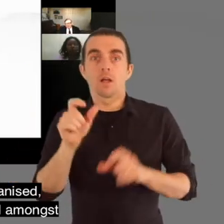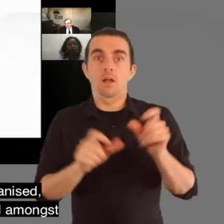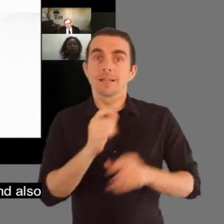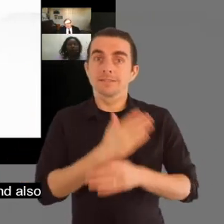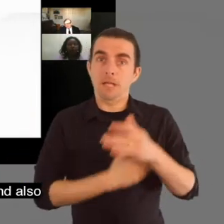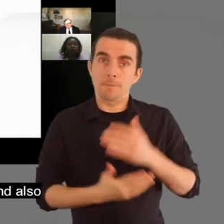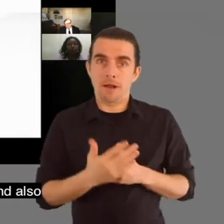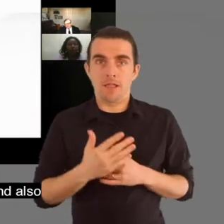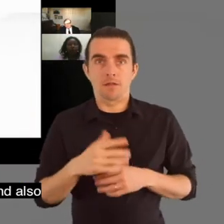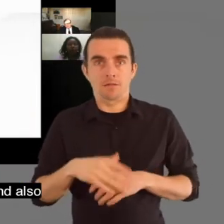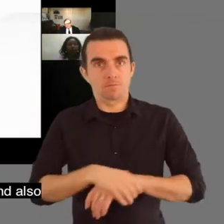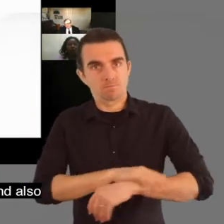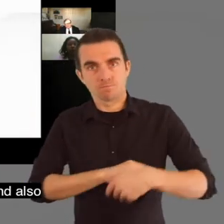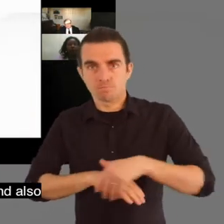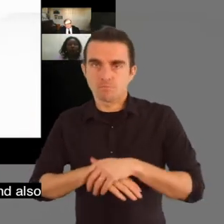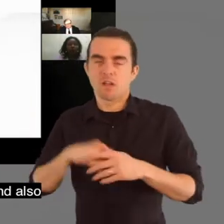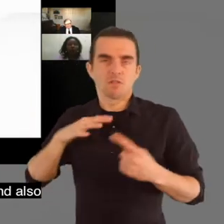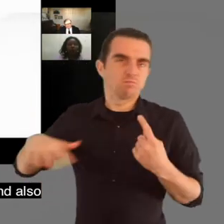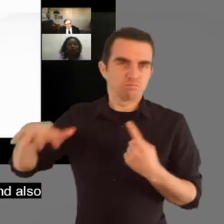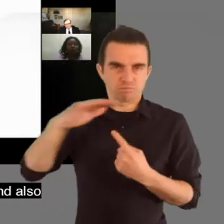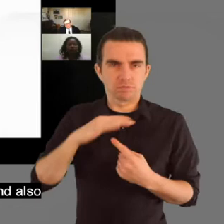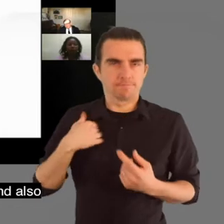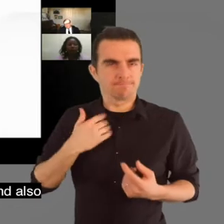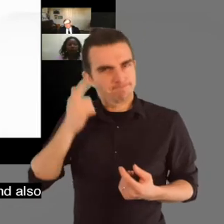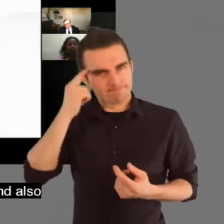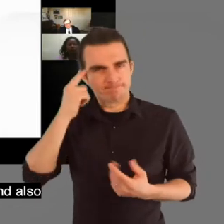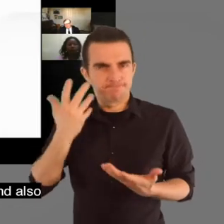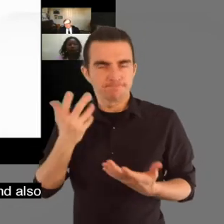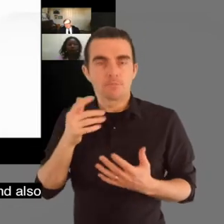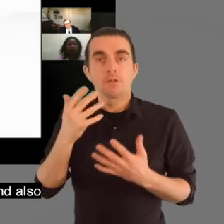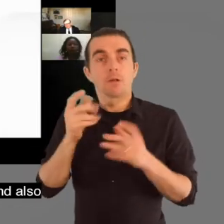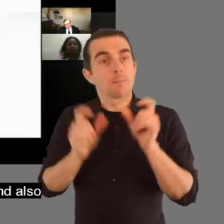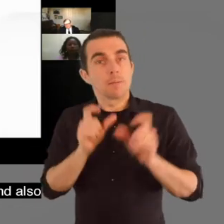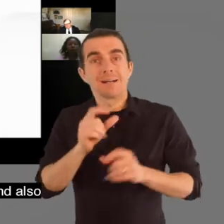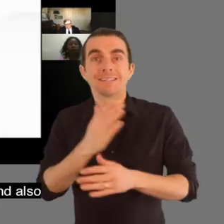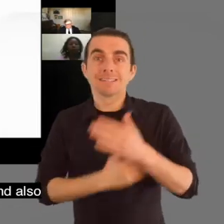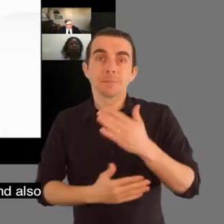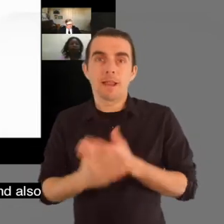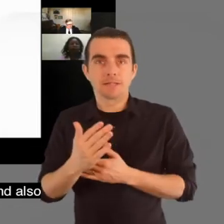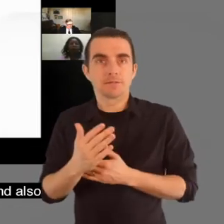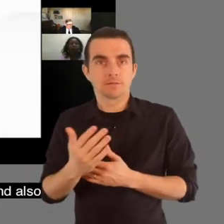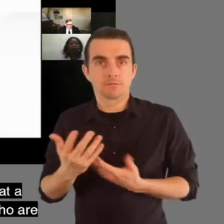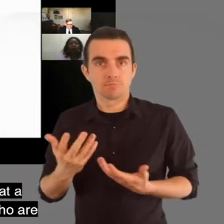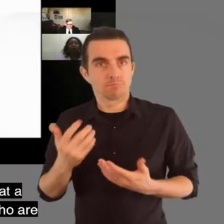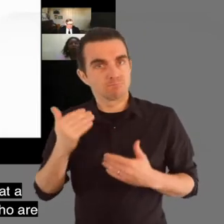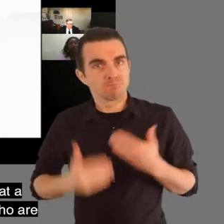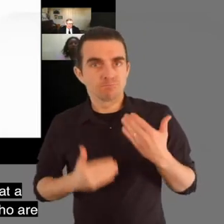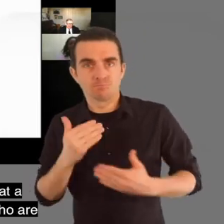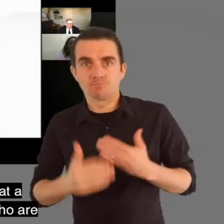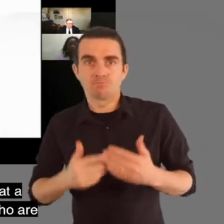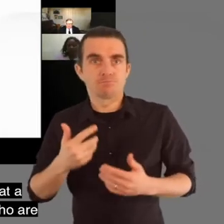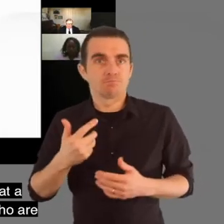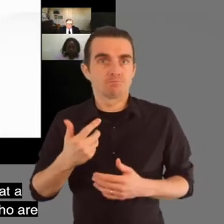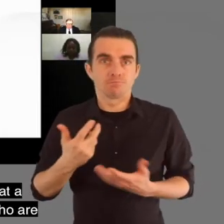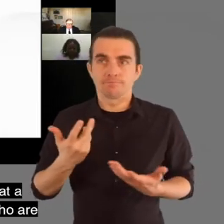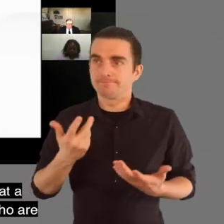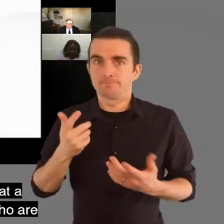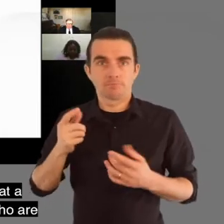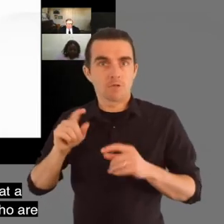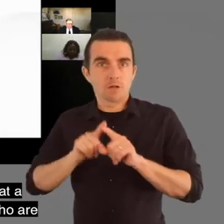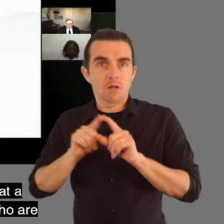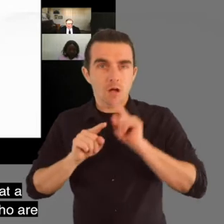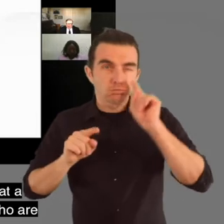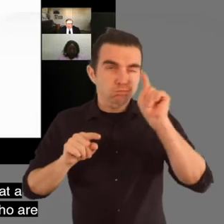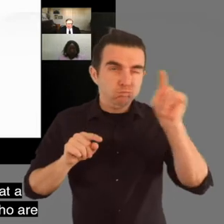promoted amongst disabled people themselves and also by the society at large. What I personally believe that a lot